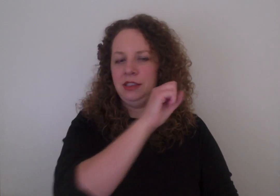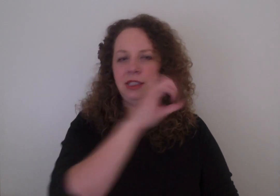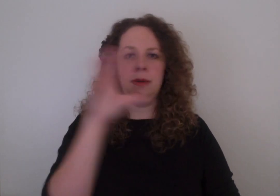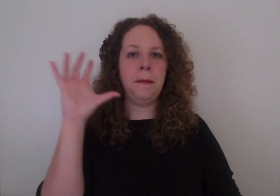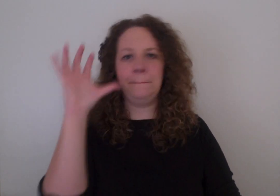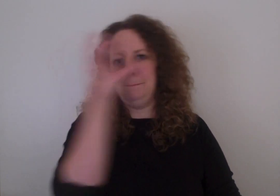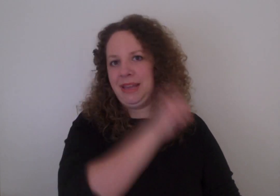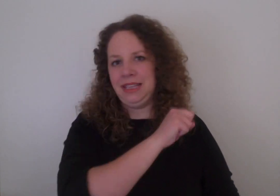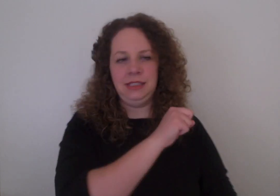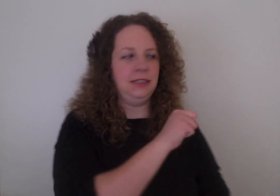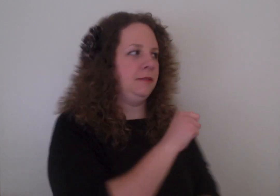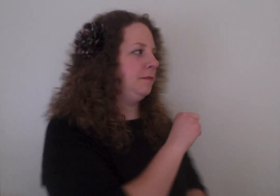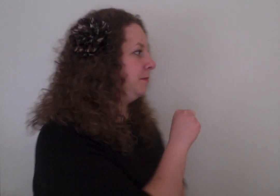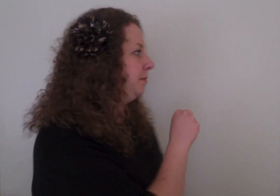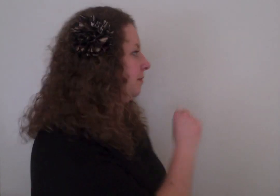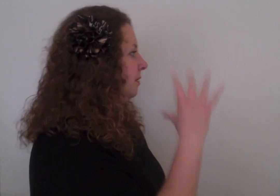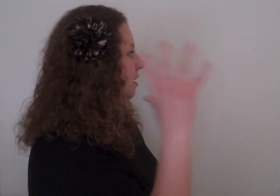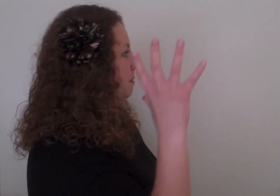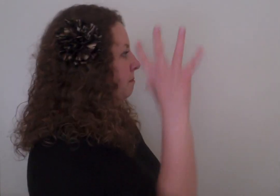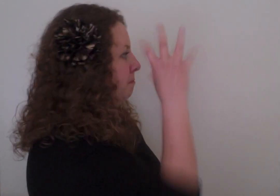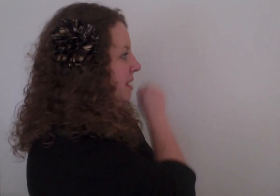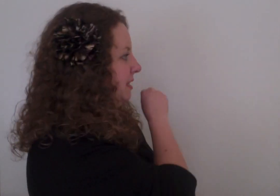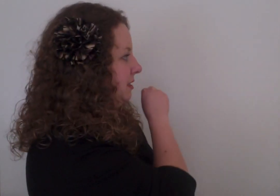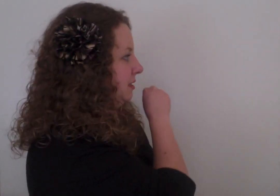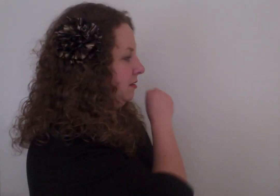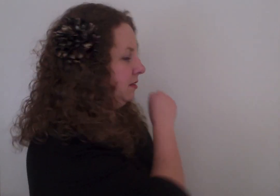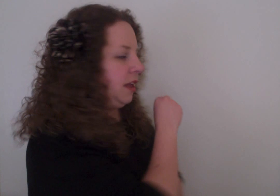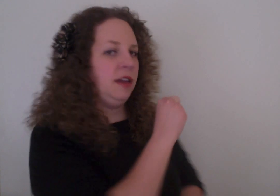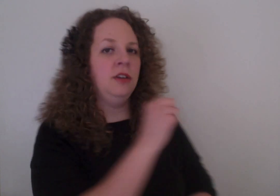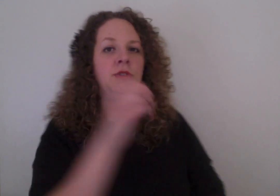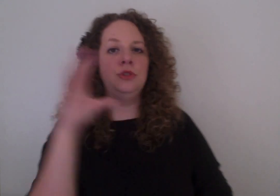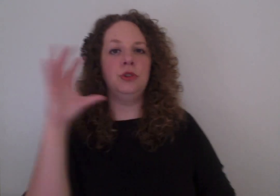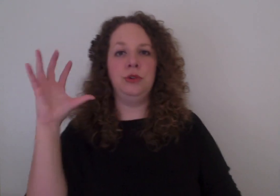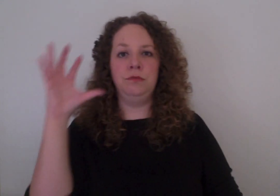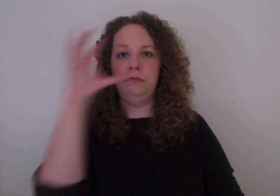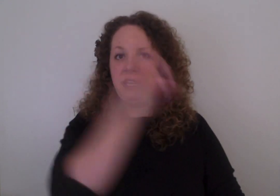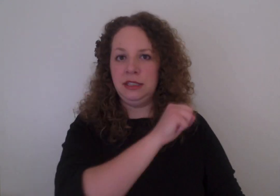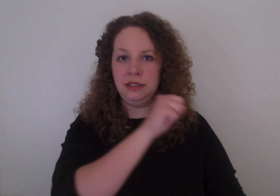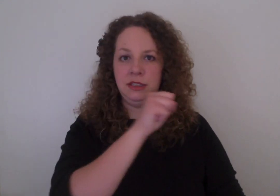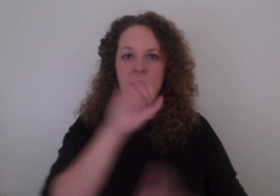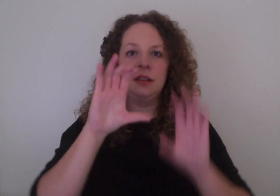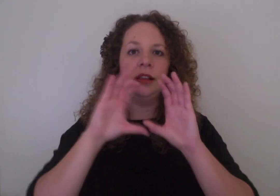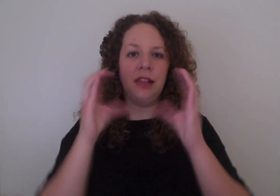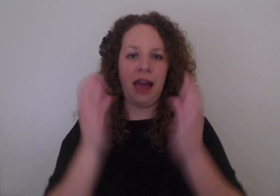way. Miss. Miss. Okay. So you missed